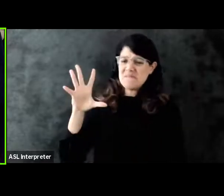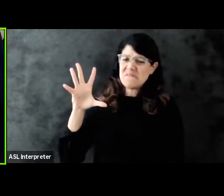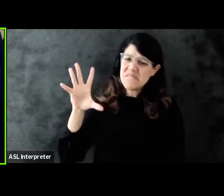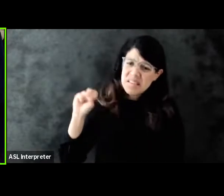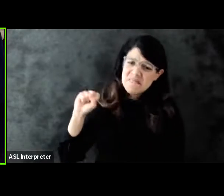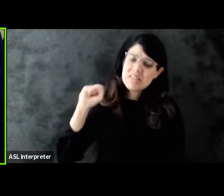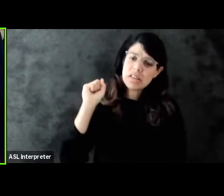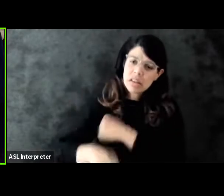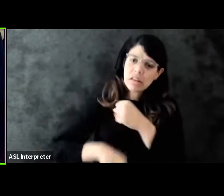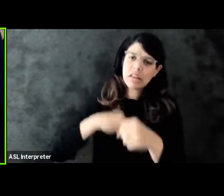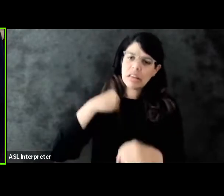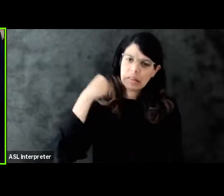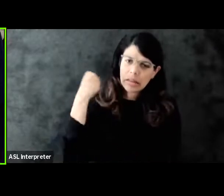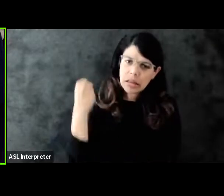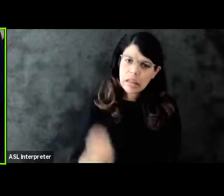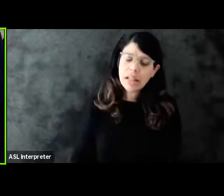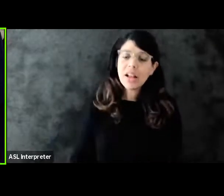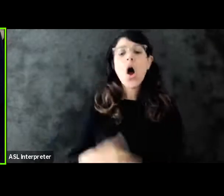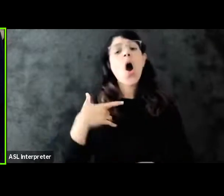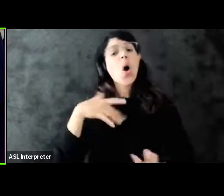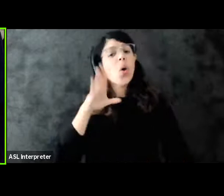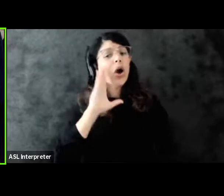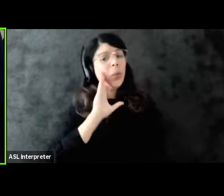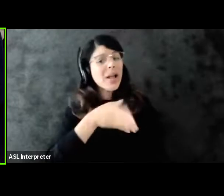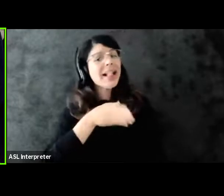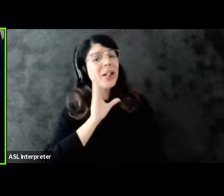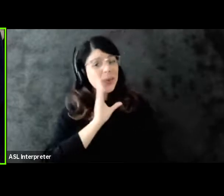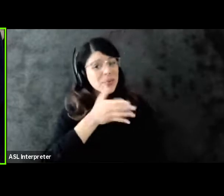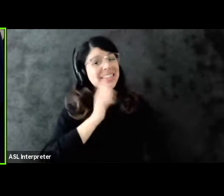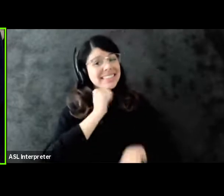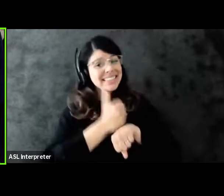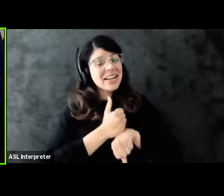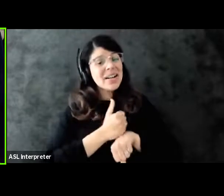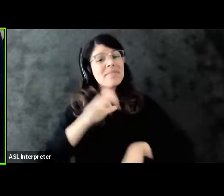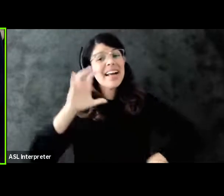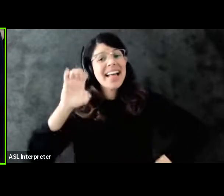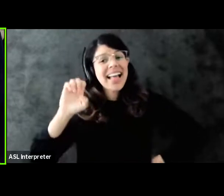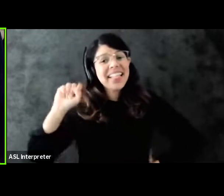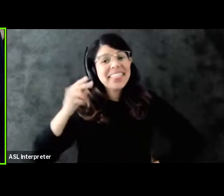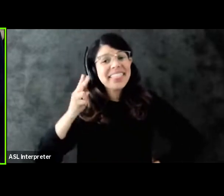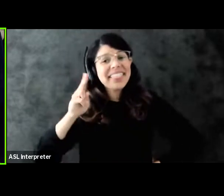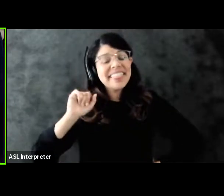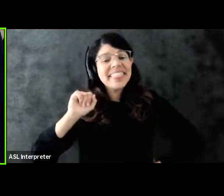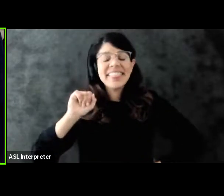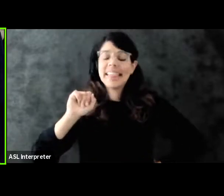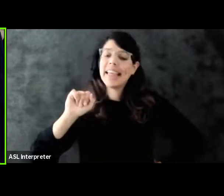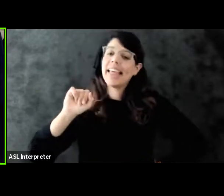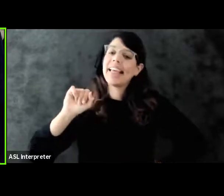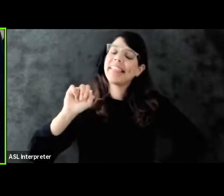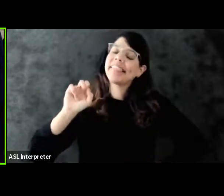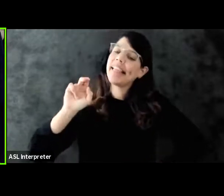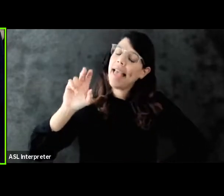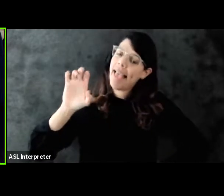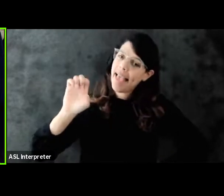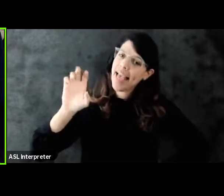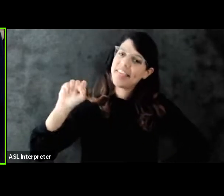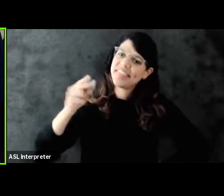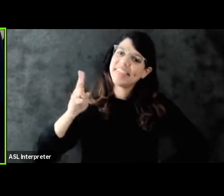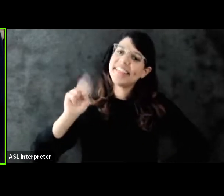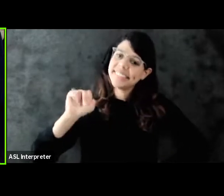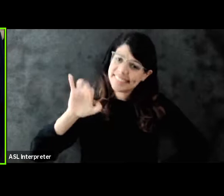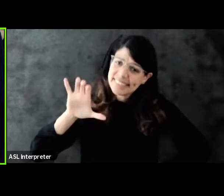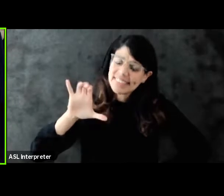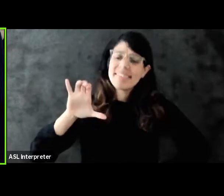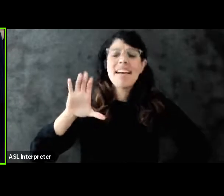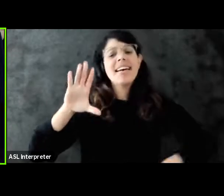yeah, we're going to have ethnic studies, but then it's going to be voluntary. It's not going to be required. I mean, you can have a teacher